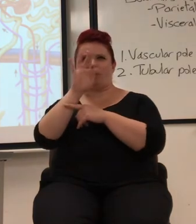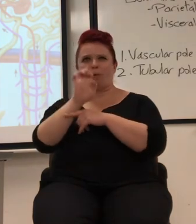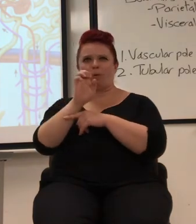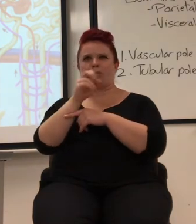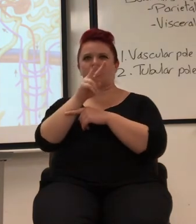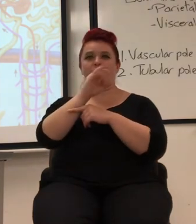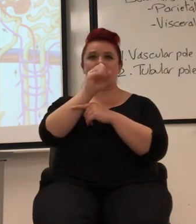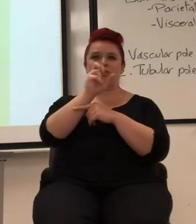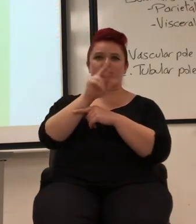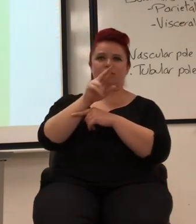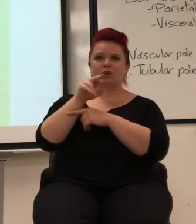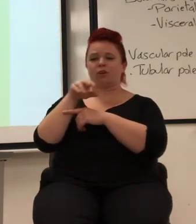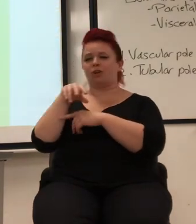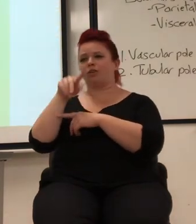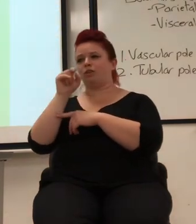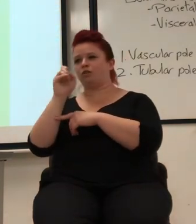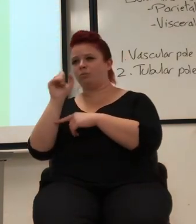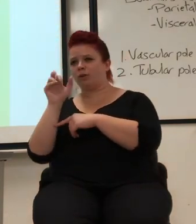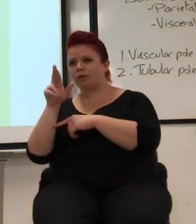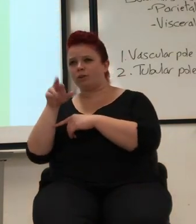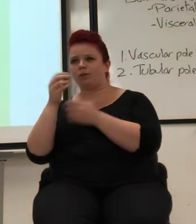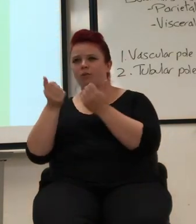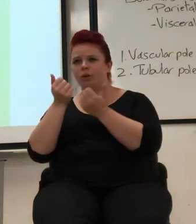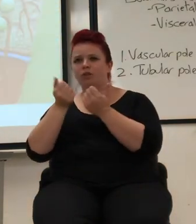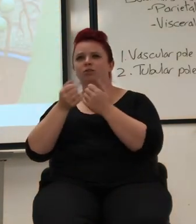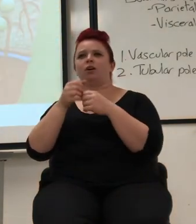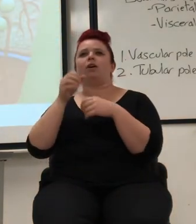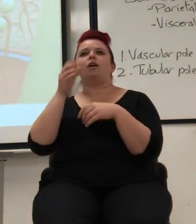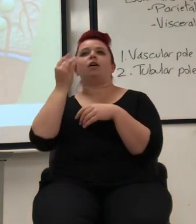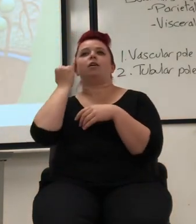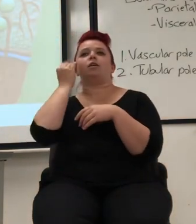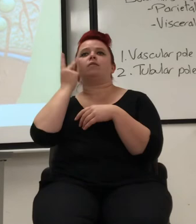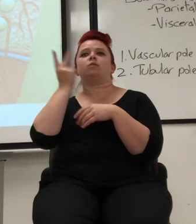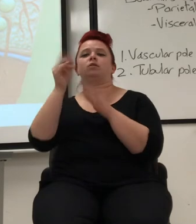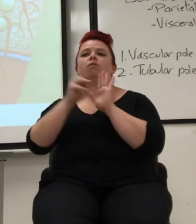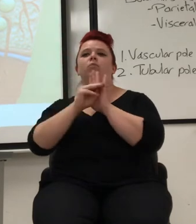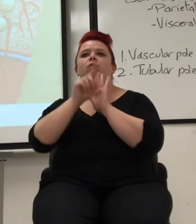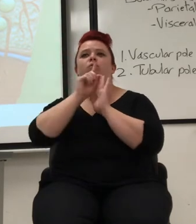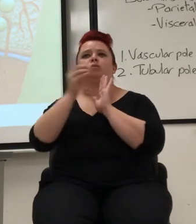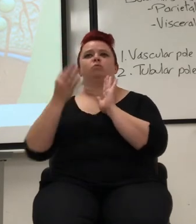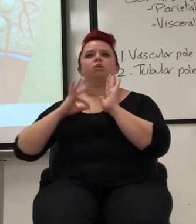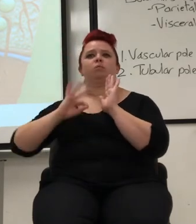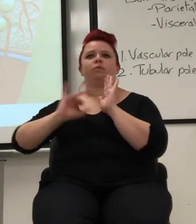poles. And if you do it at models too, it's also helpful. Here's a closer up view.